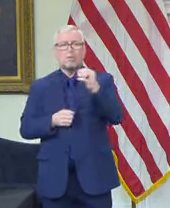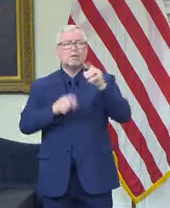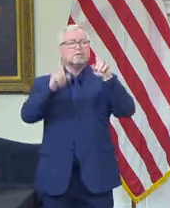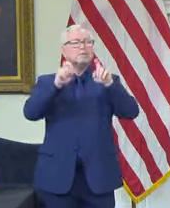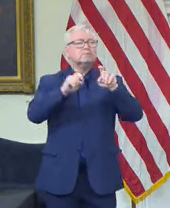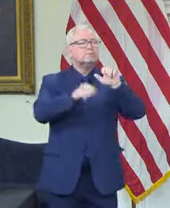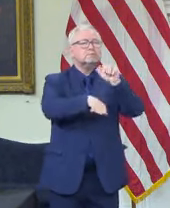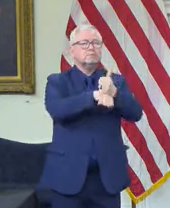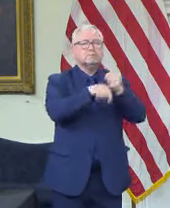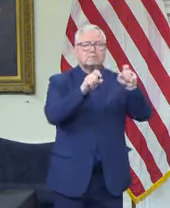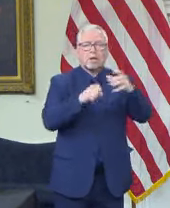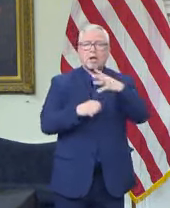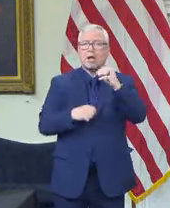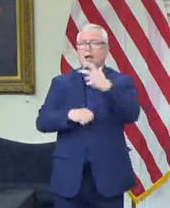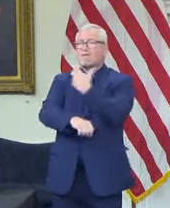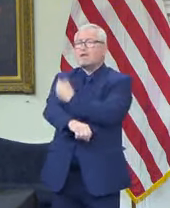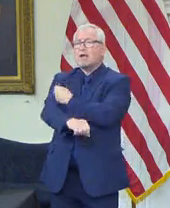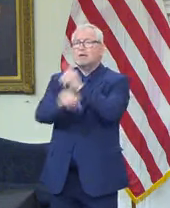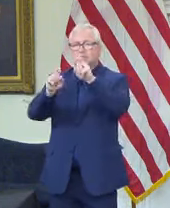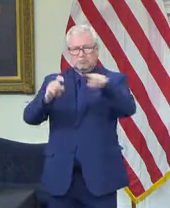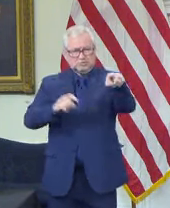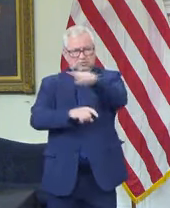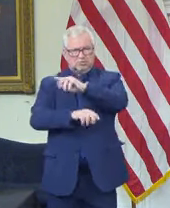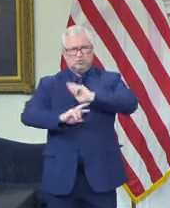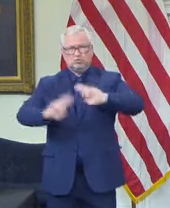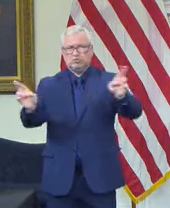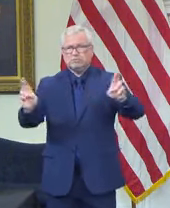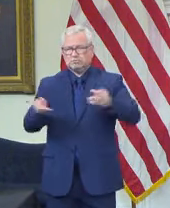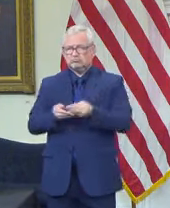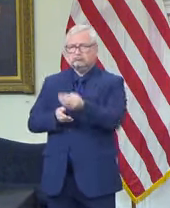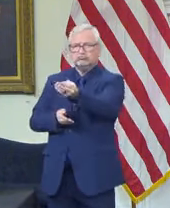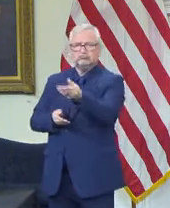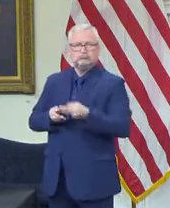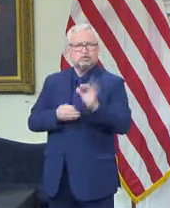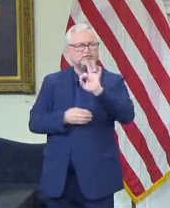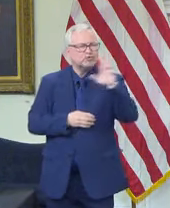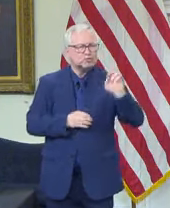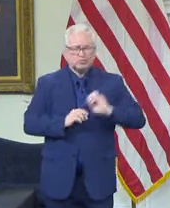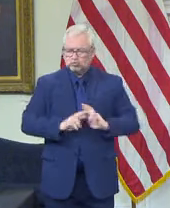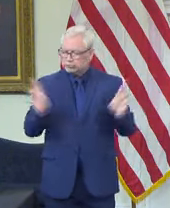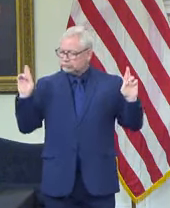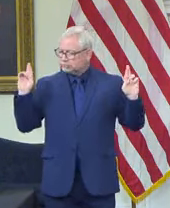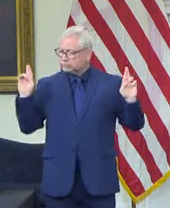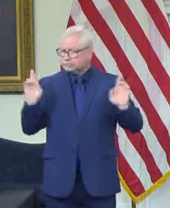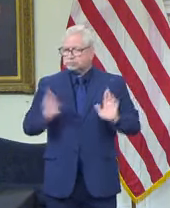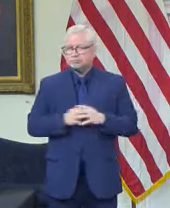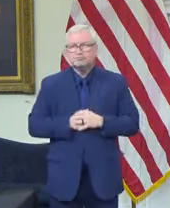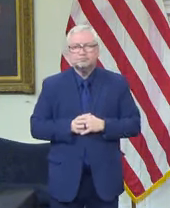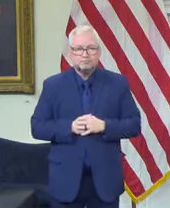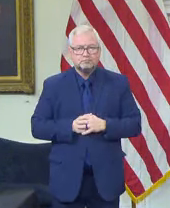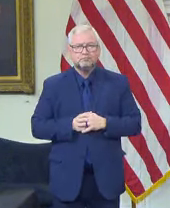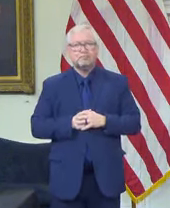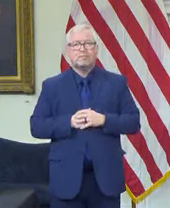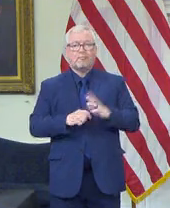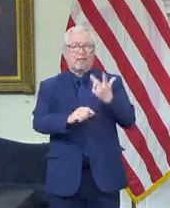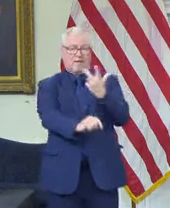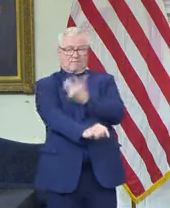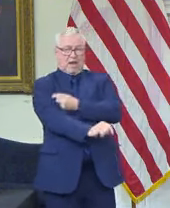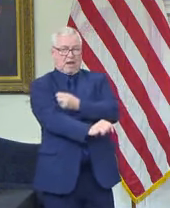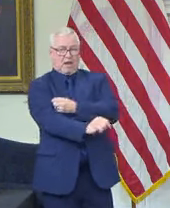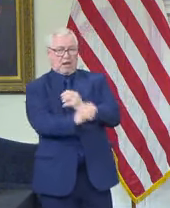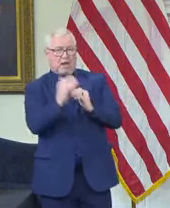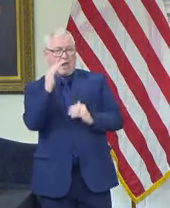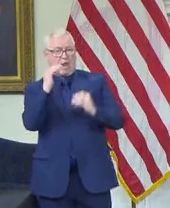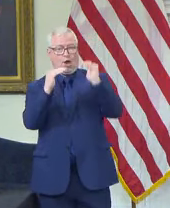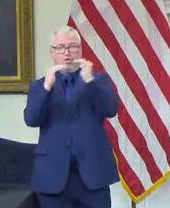sites all across the state. The Vaccine Equity Task Force is partnering with community organizations to distribute them